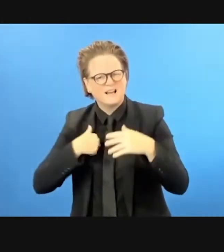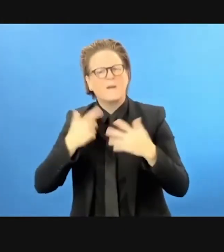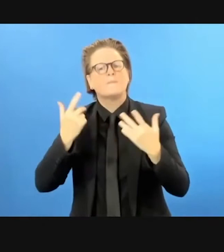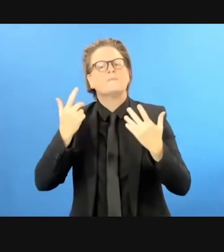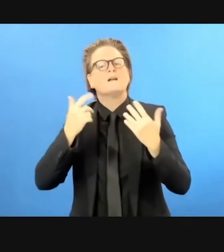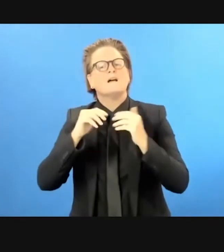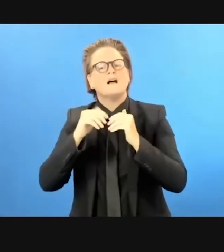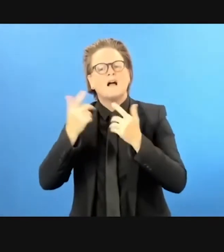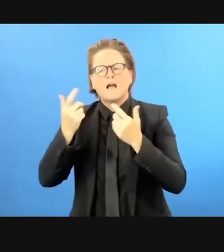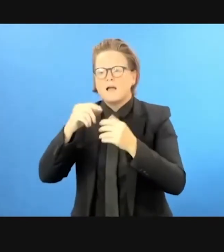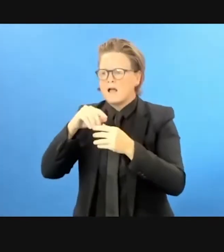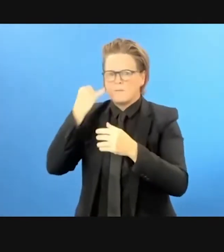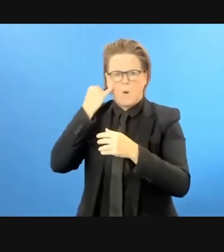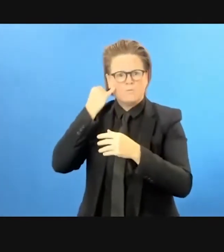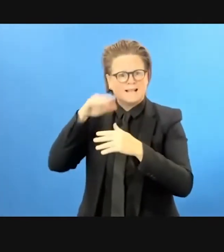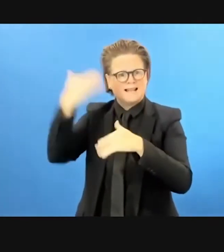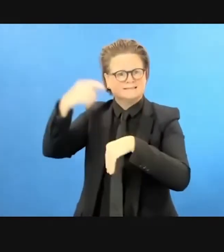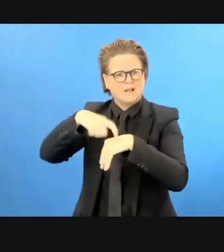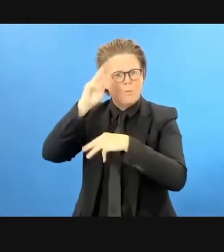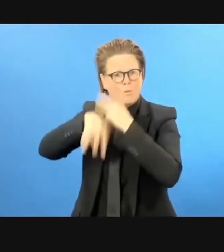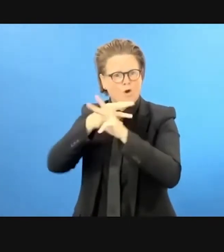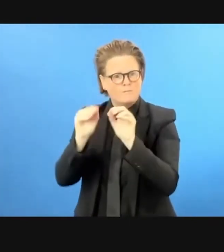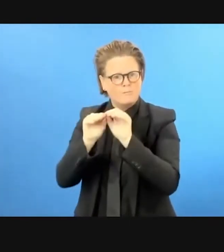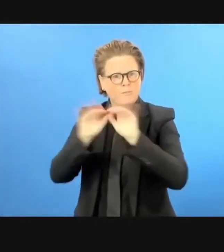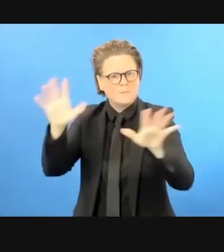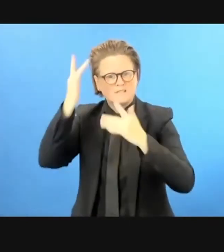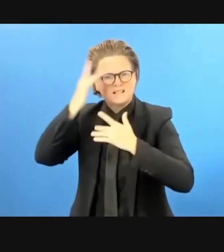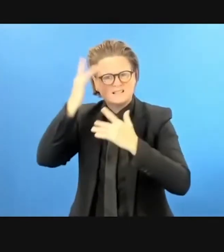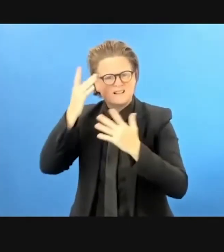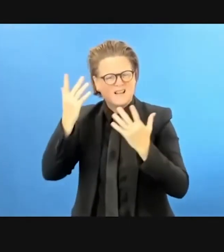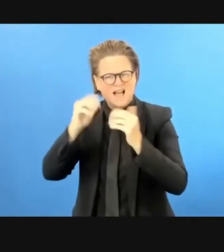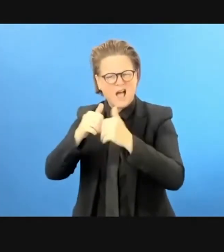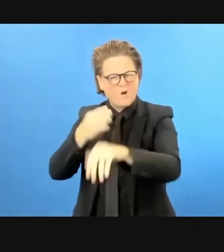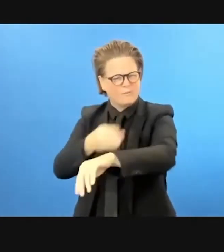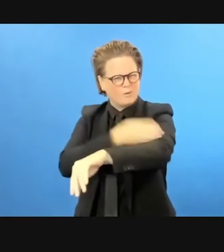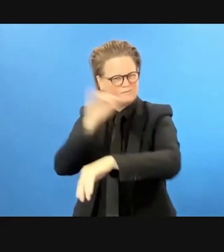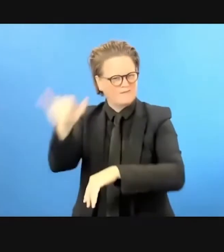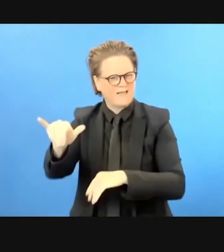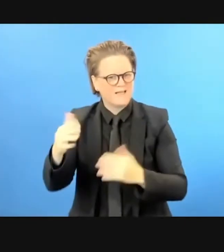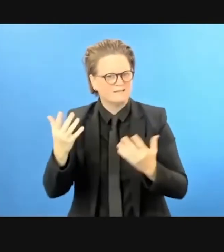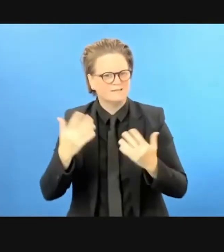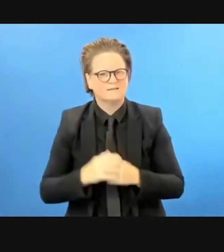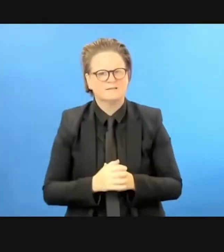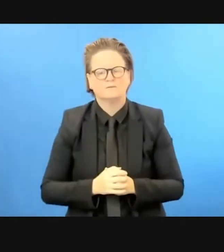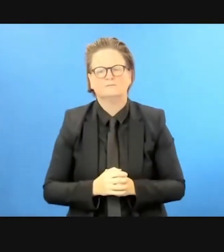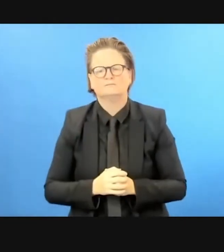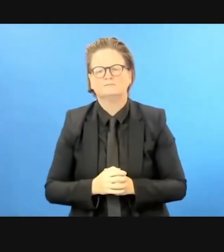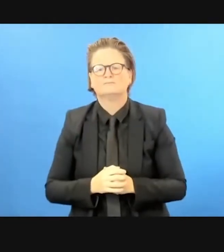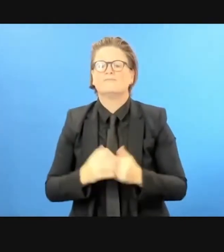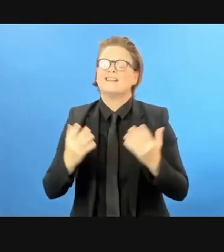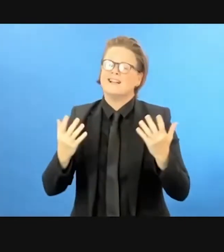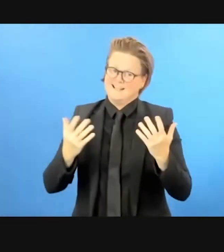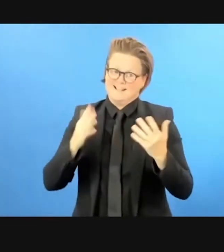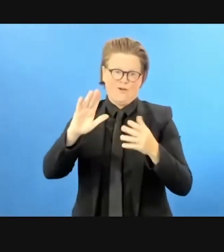It's a great question. I think one of the ways that vaccine allocation has worked has been done